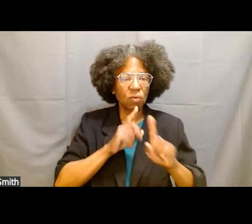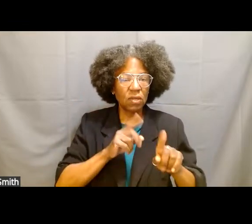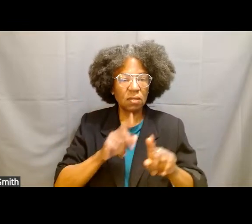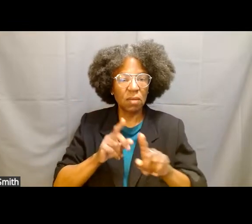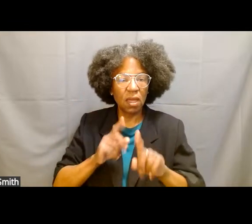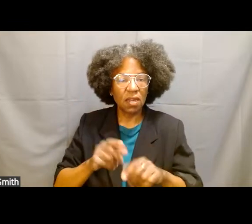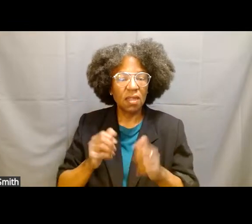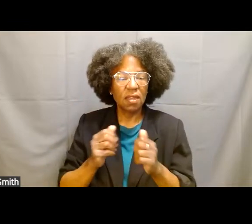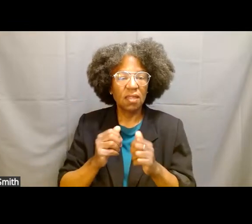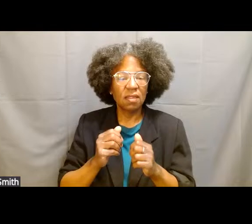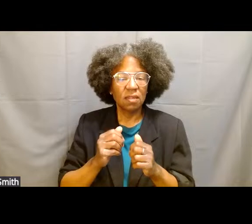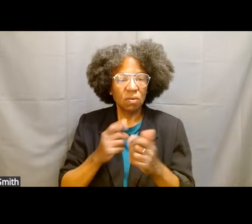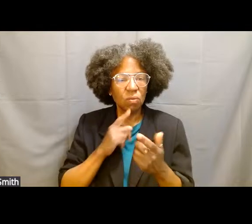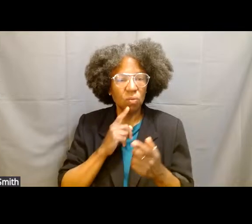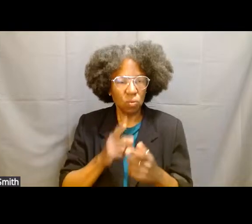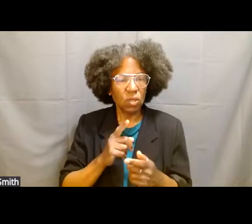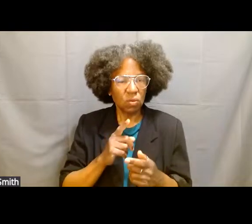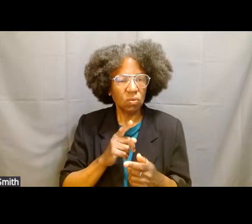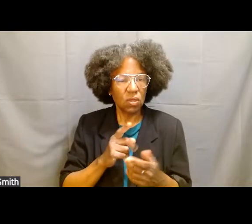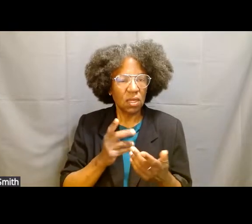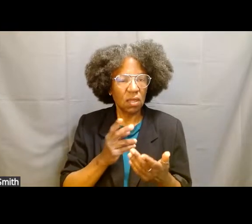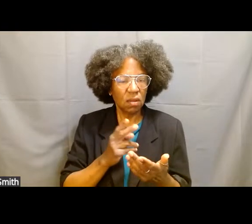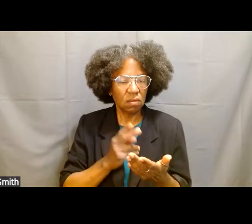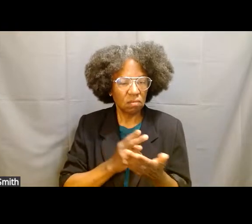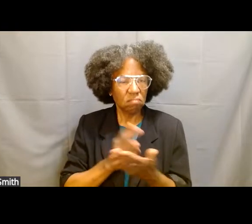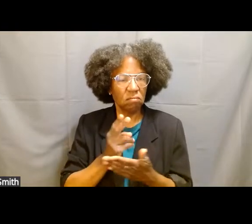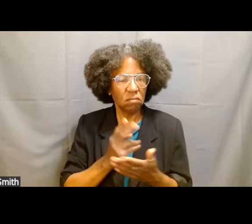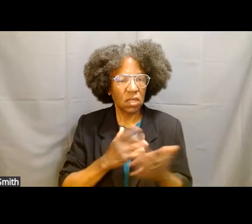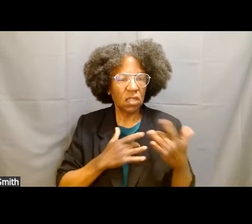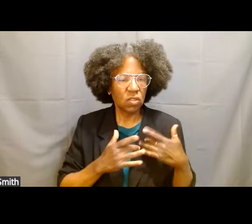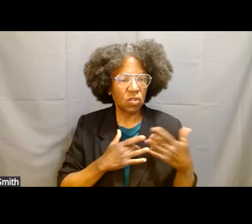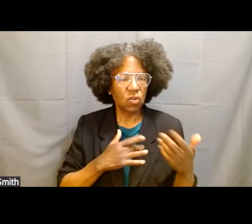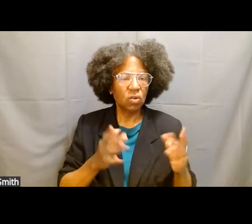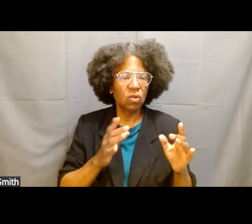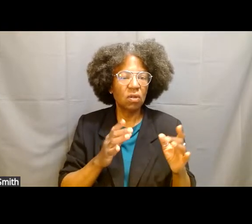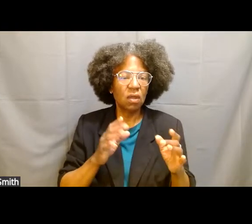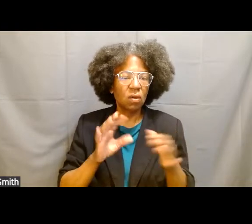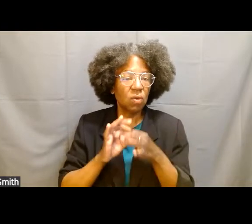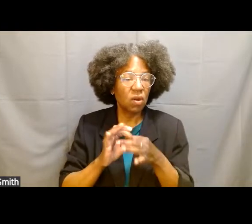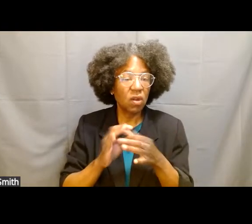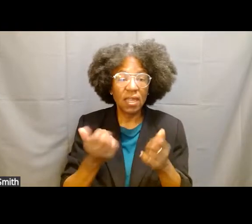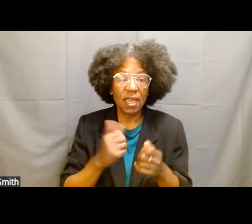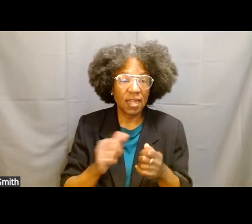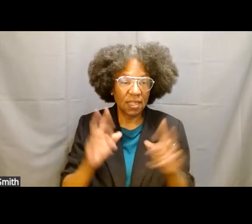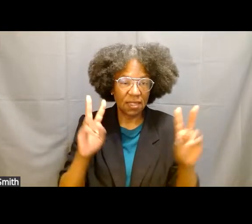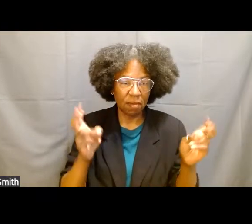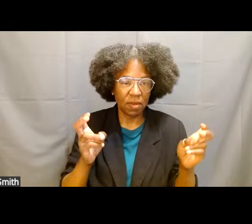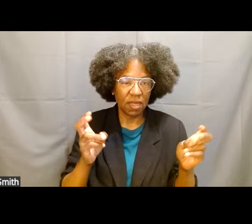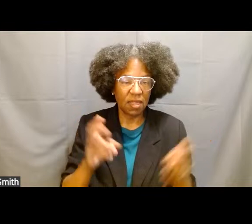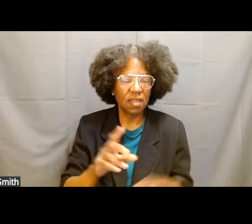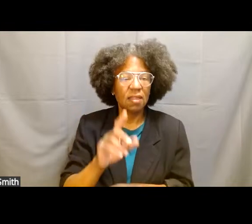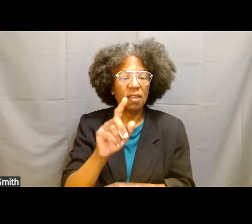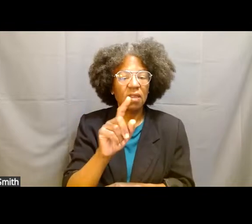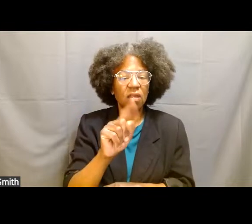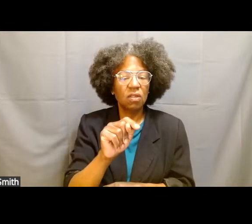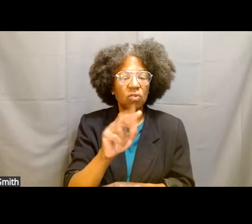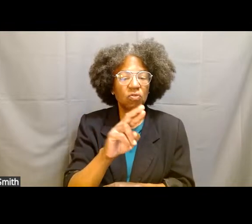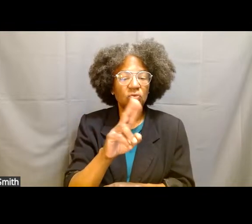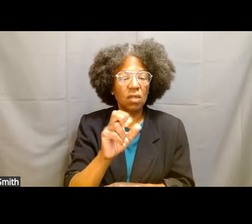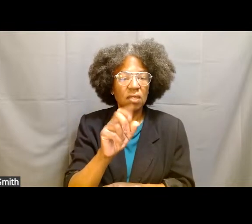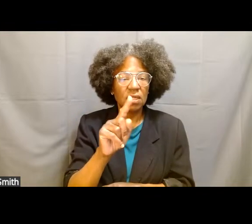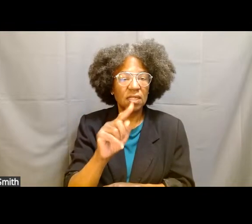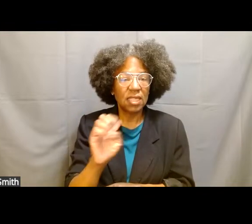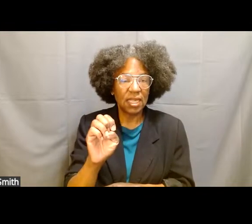to concerns regarding any topic. Trustee Jacobson, as has been